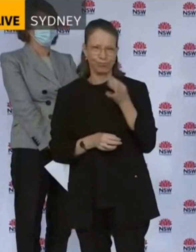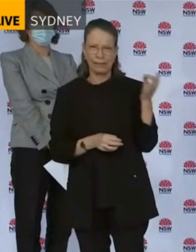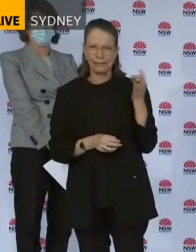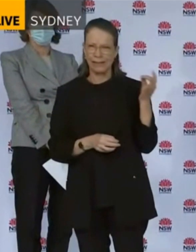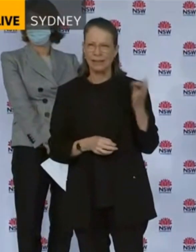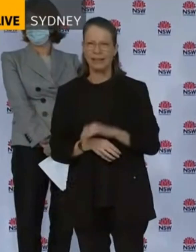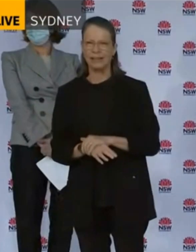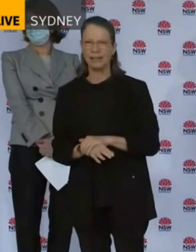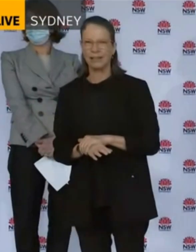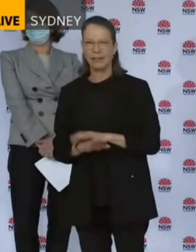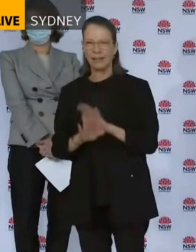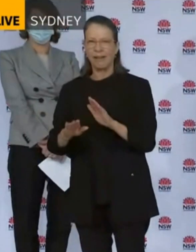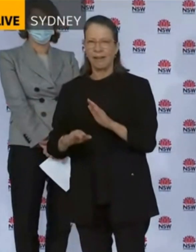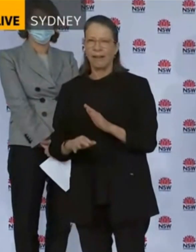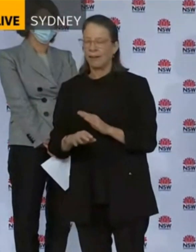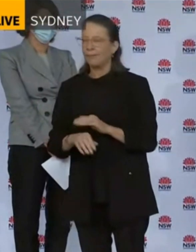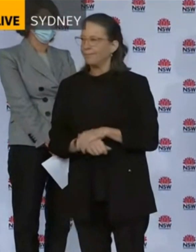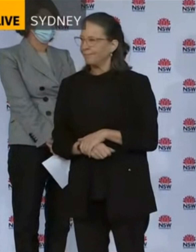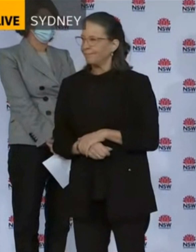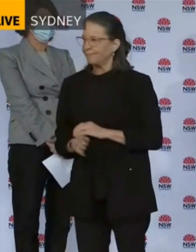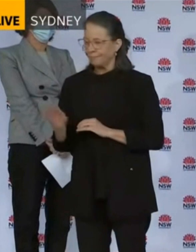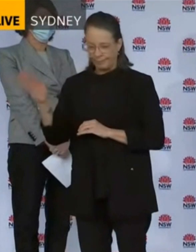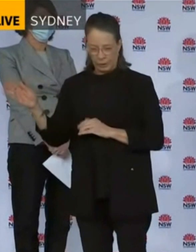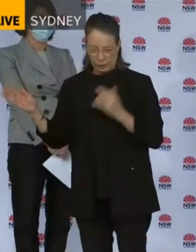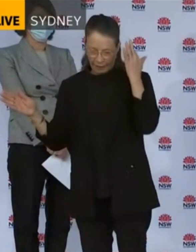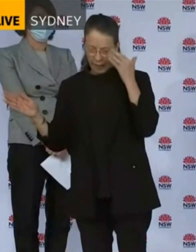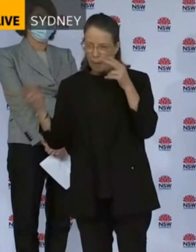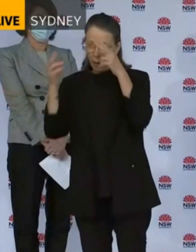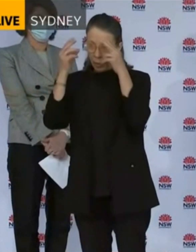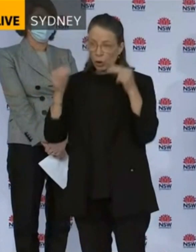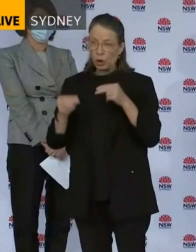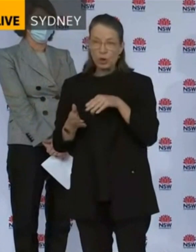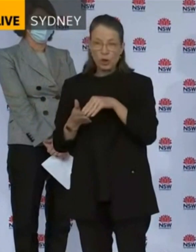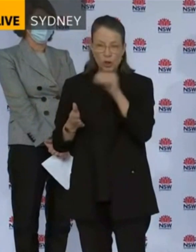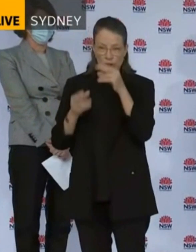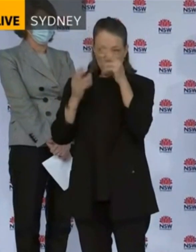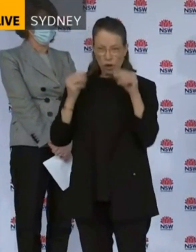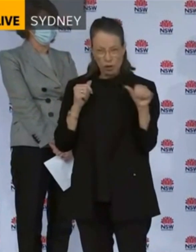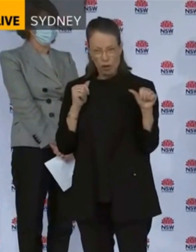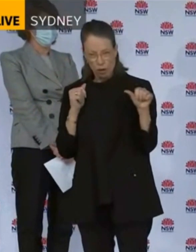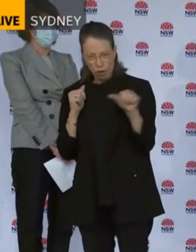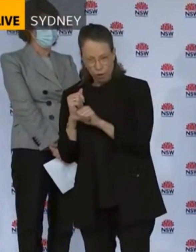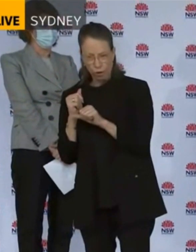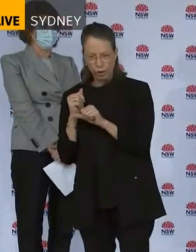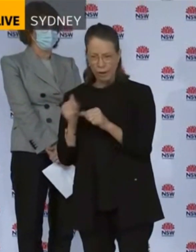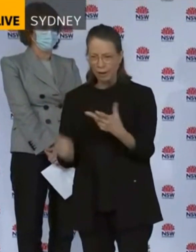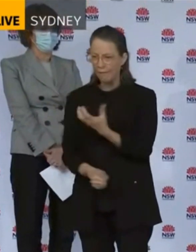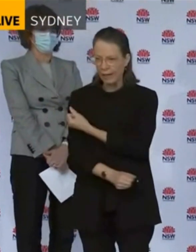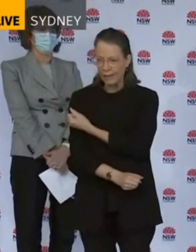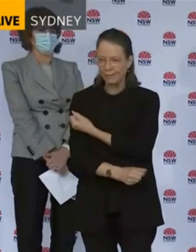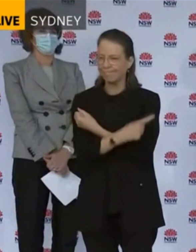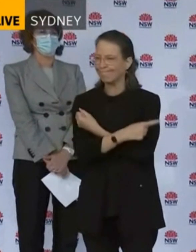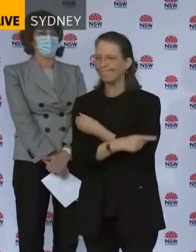sorry. Last question, please. Was she required to be vaccinated? At the moment, there is not